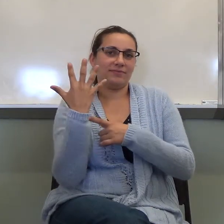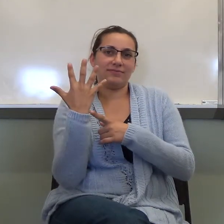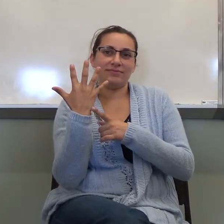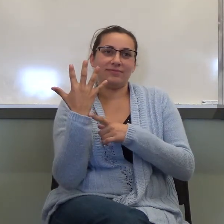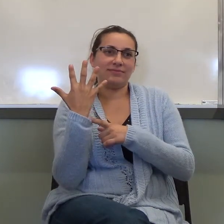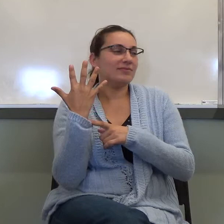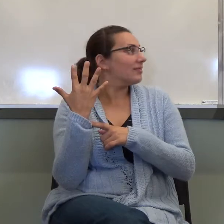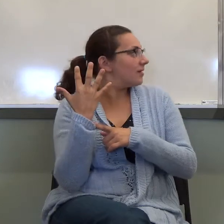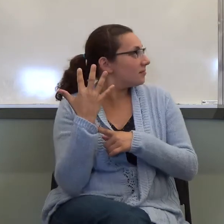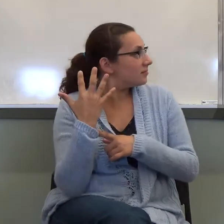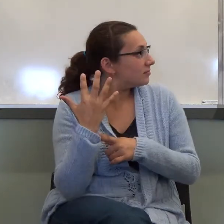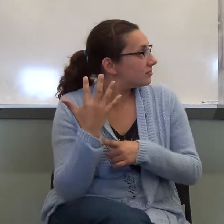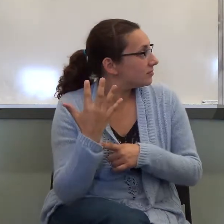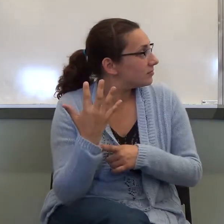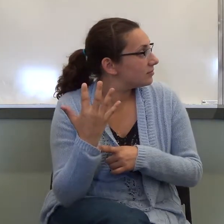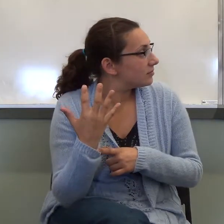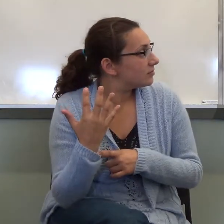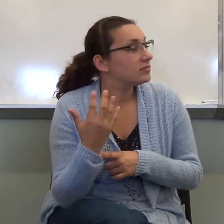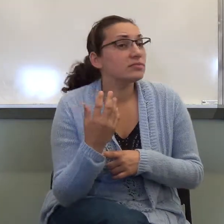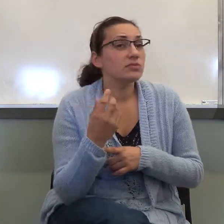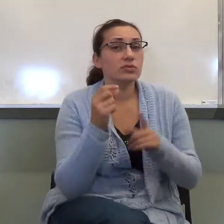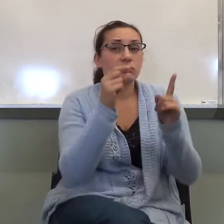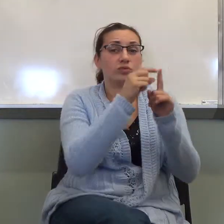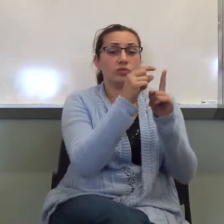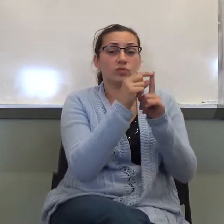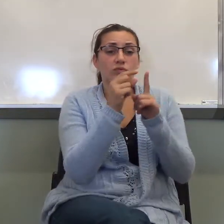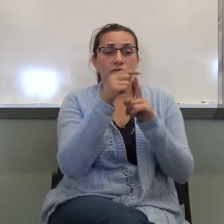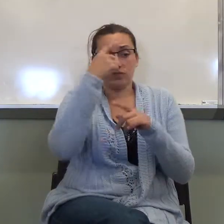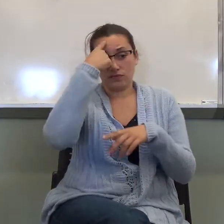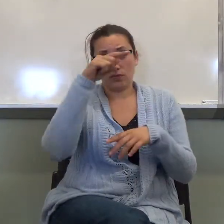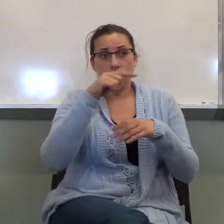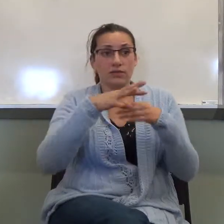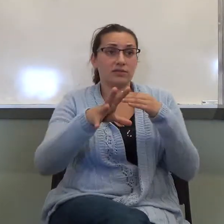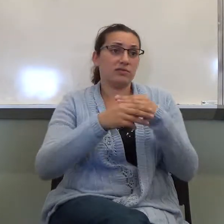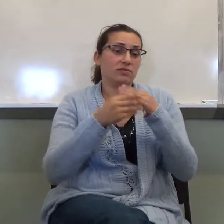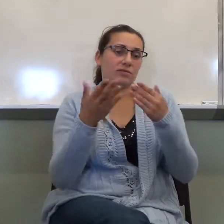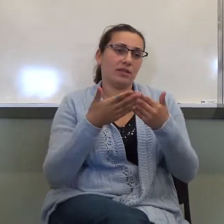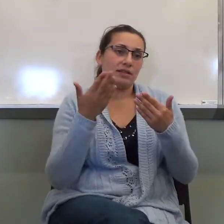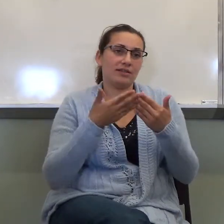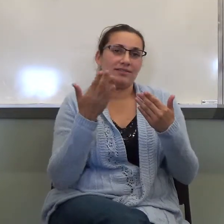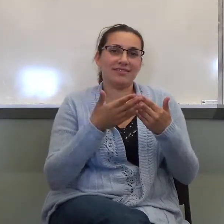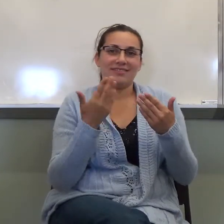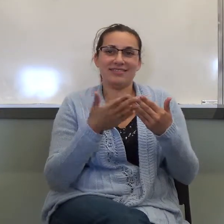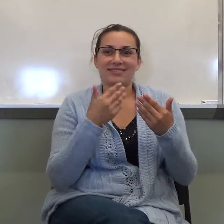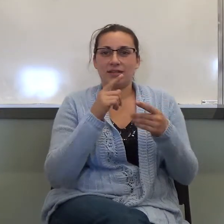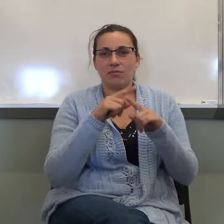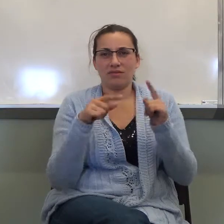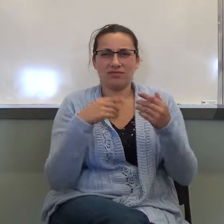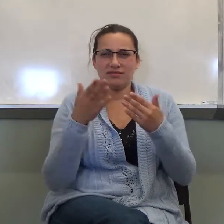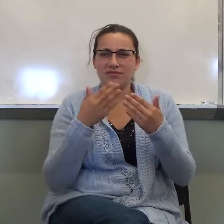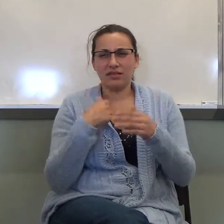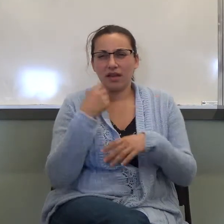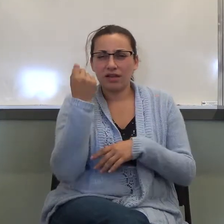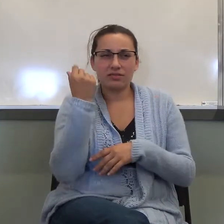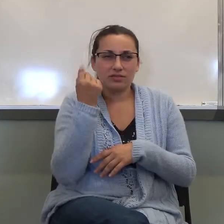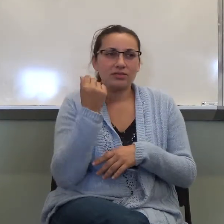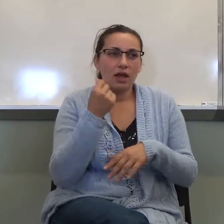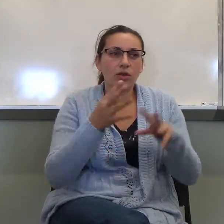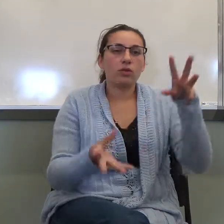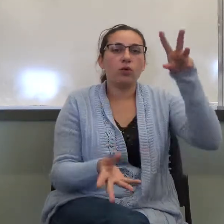See, the words for addition are pretty easy. You know, most people say, okay, I understand total means addition and so forth. When we get